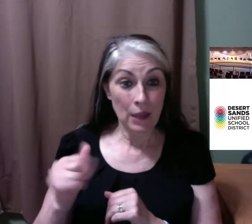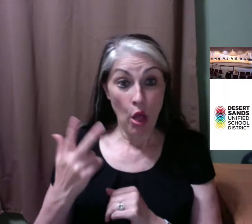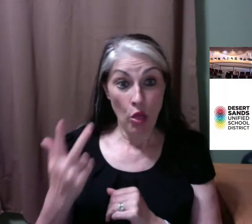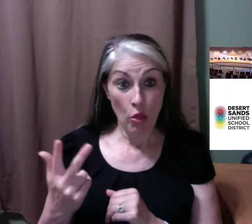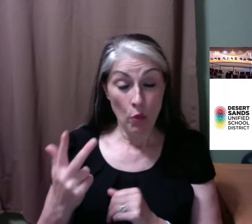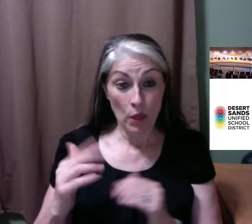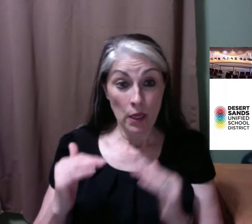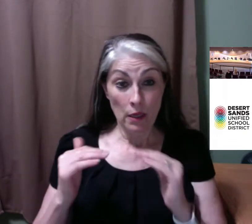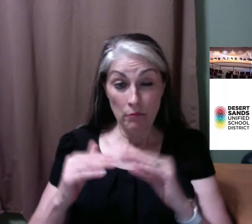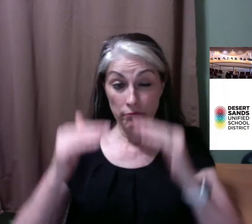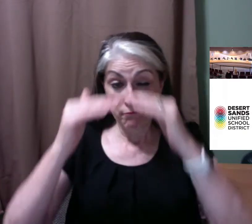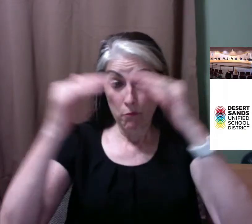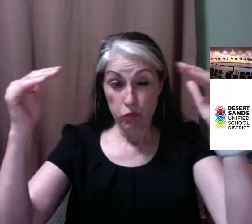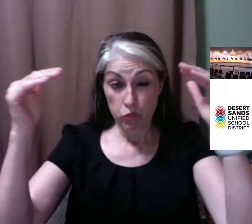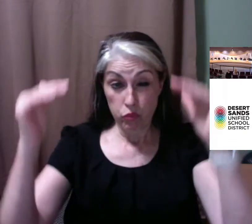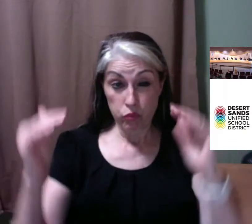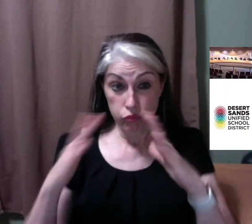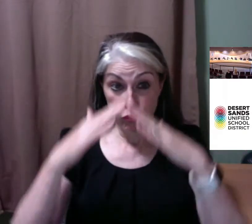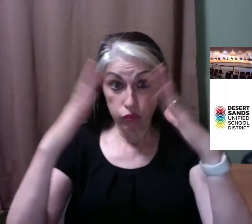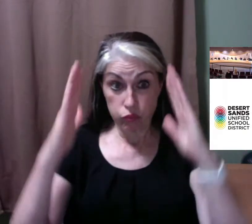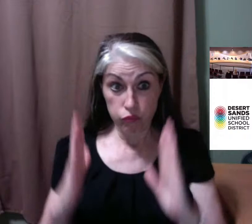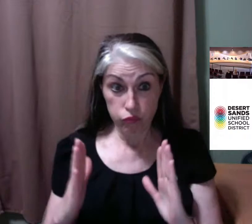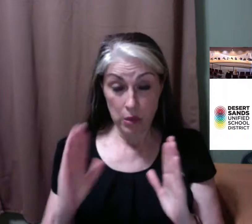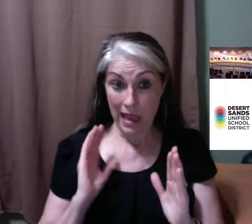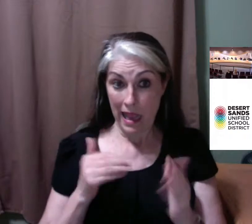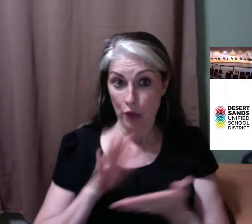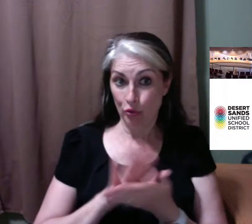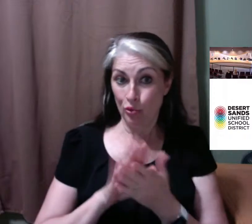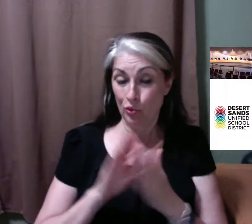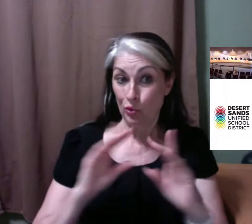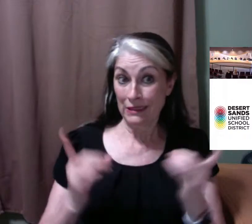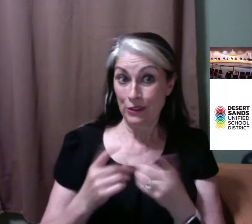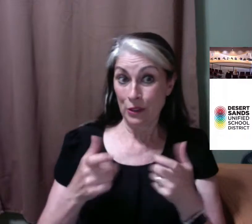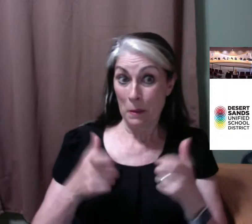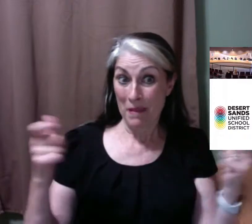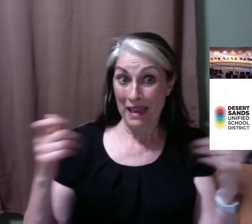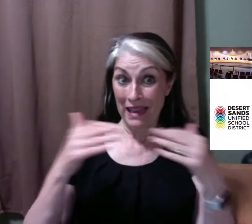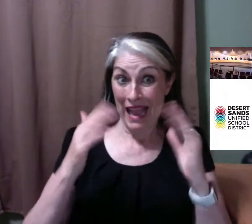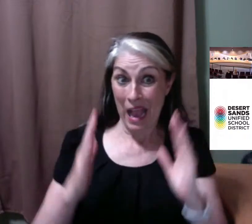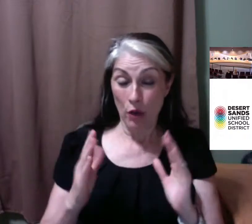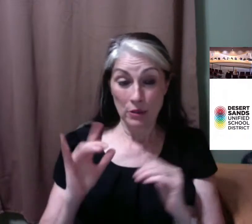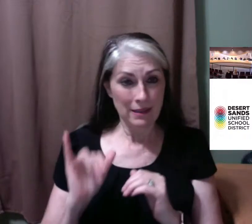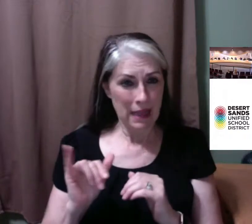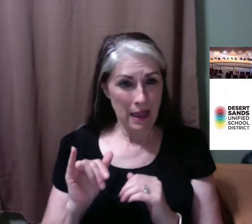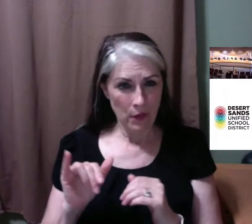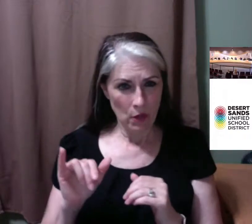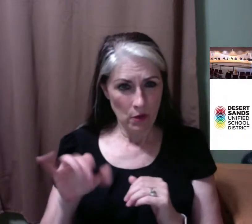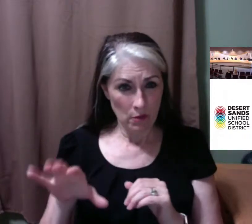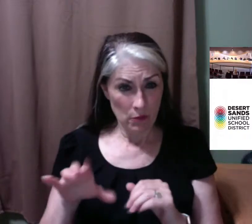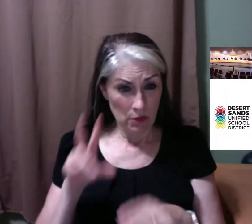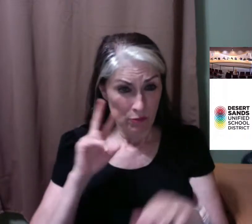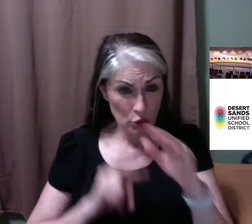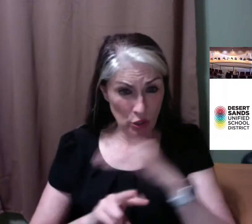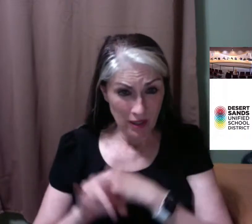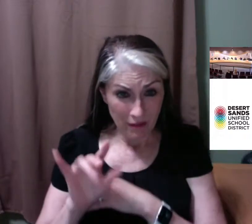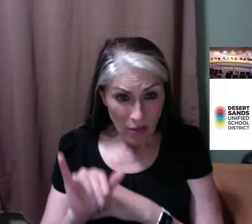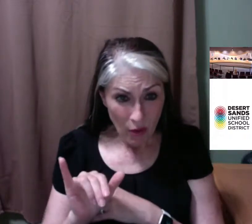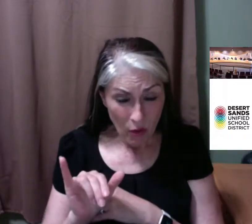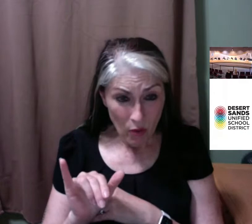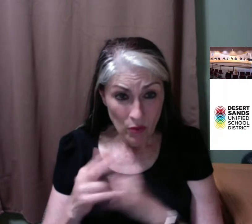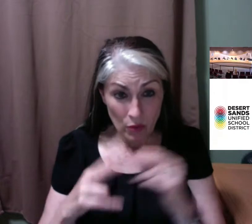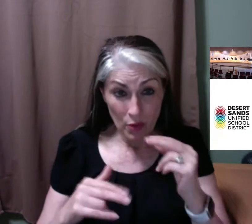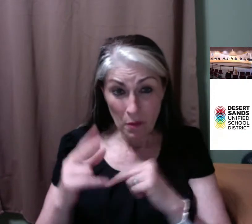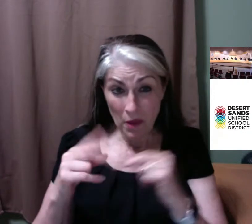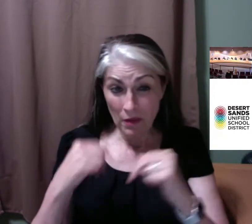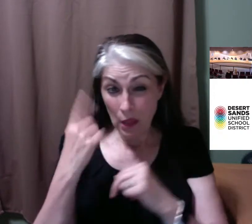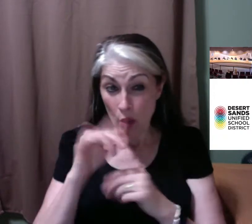off Jefferson are in our school district. Mm-hmm. Have you already done projections on, those look like